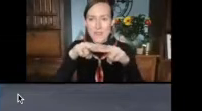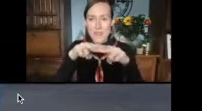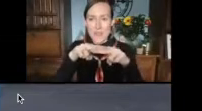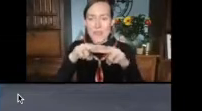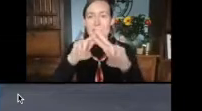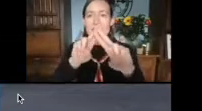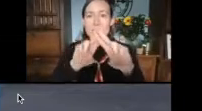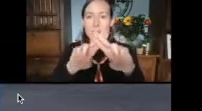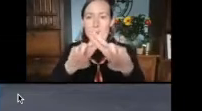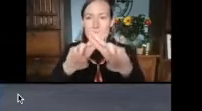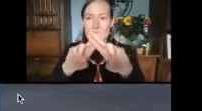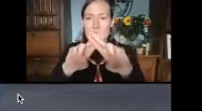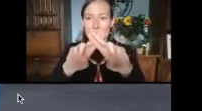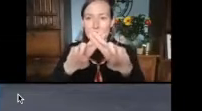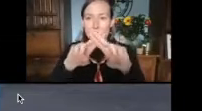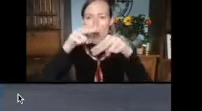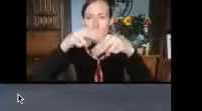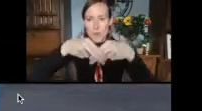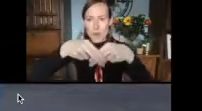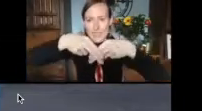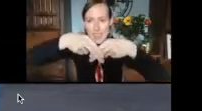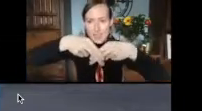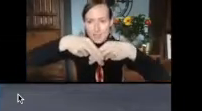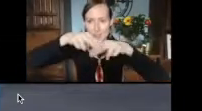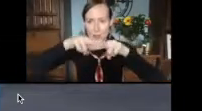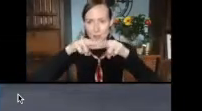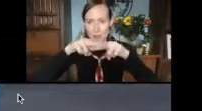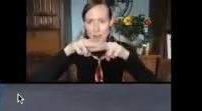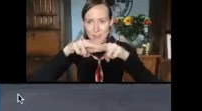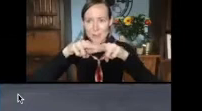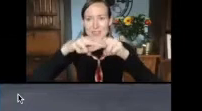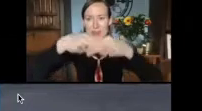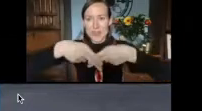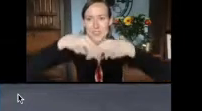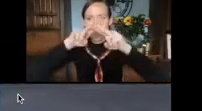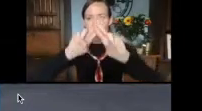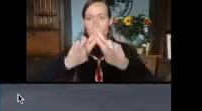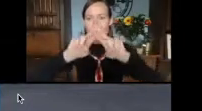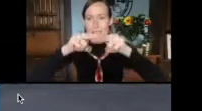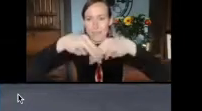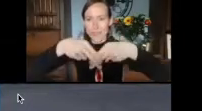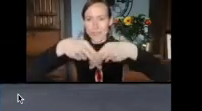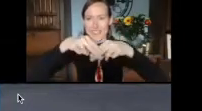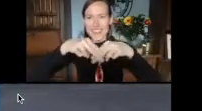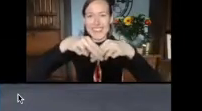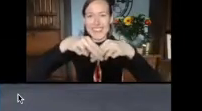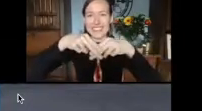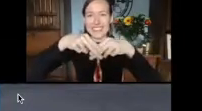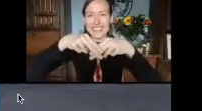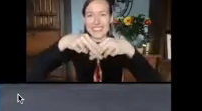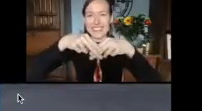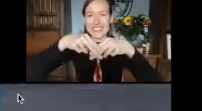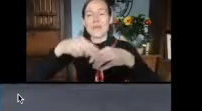F. Now you might see F, or you might see F, or right in the middle, but this is all F, okay?